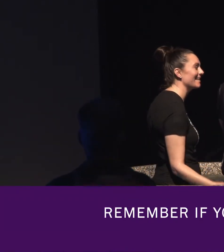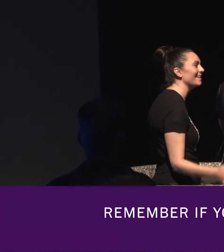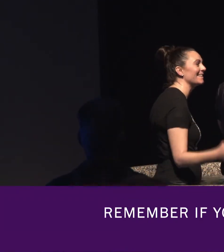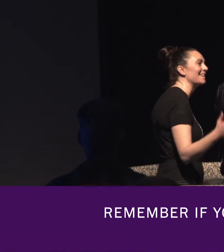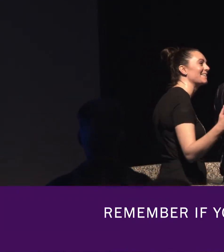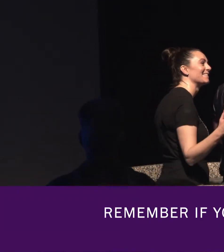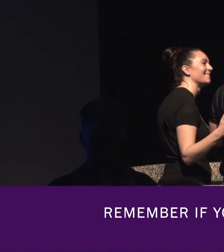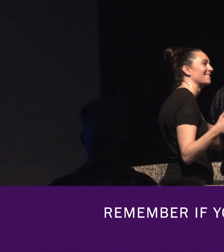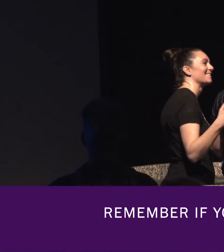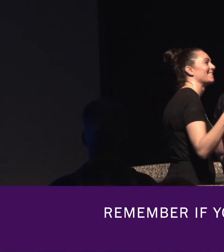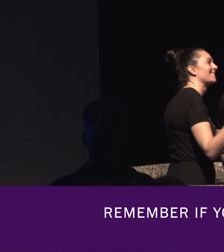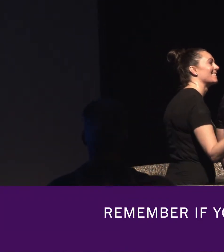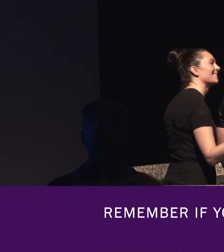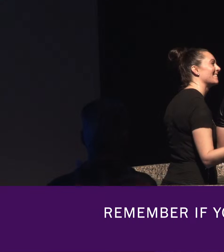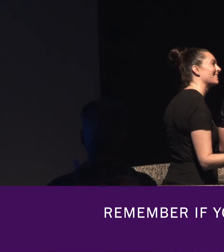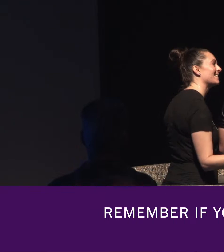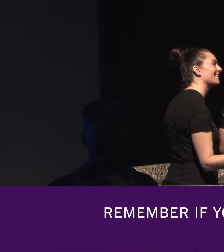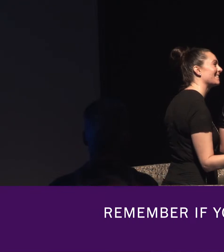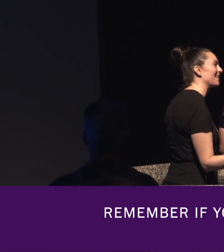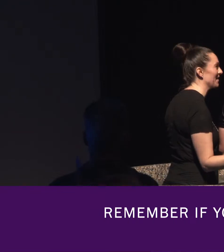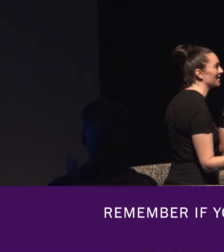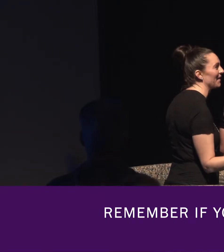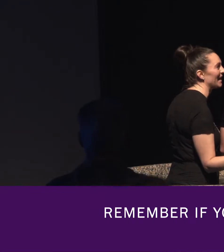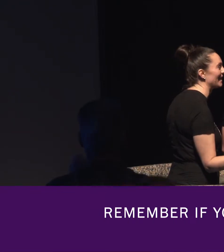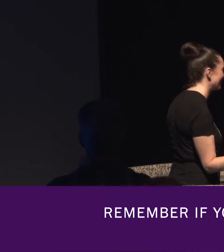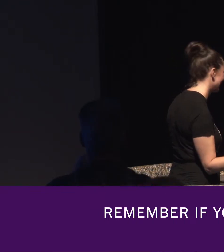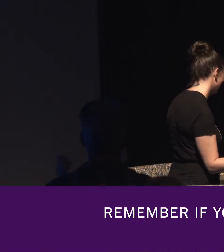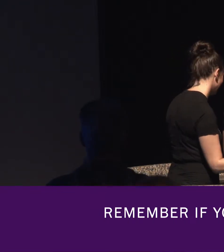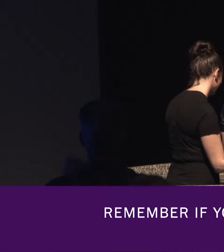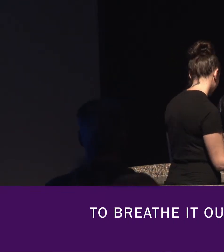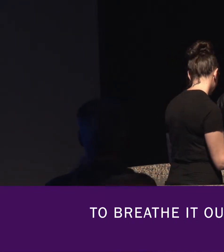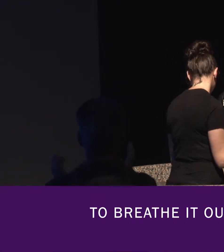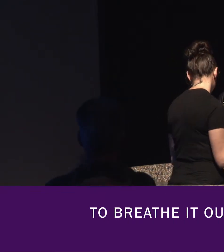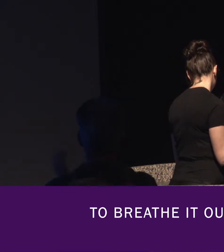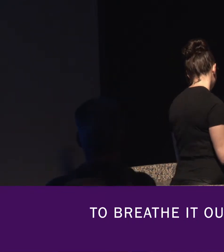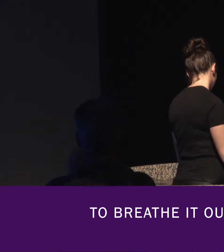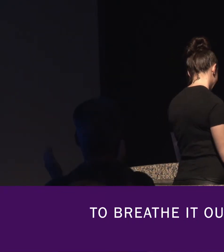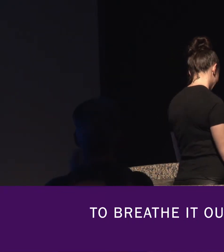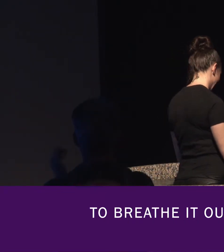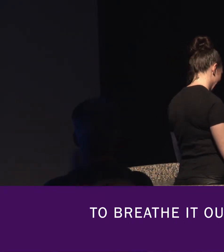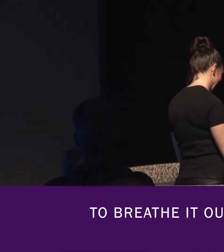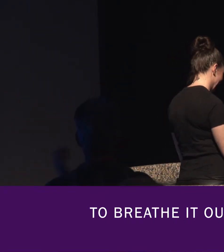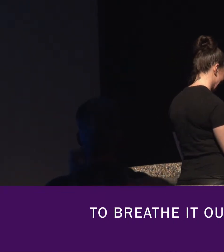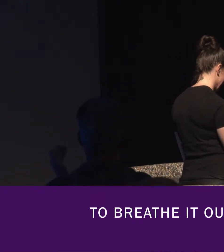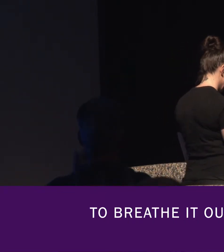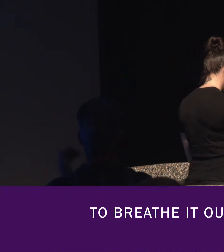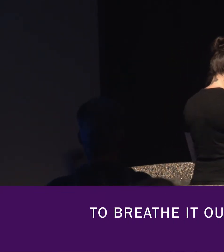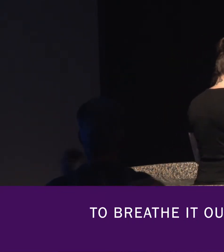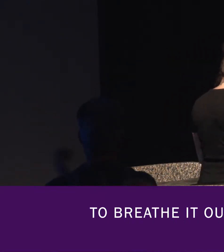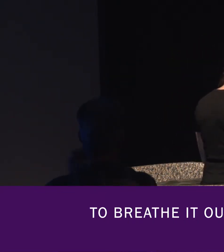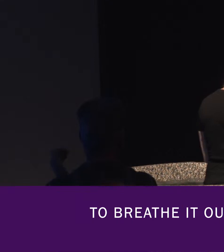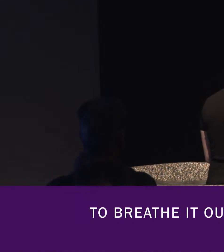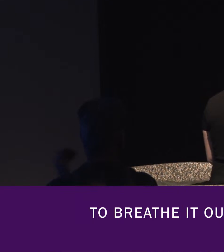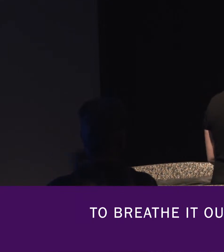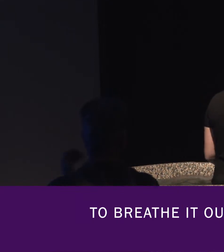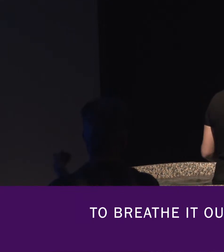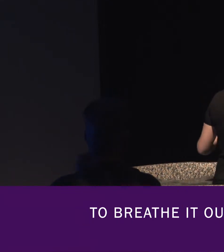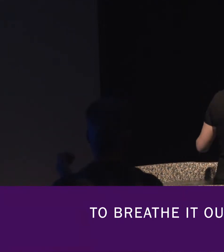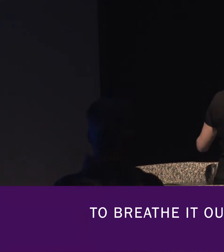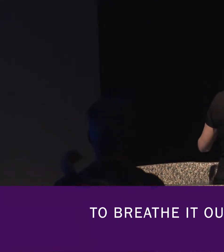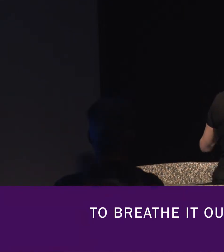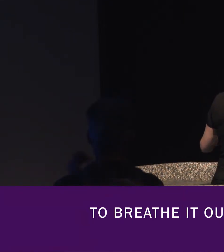Remember if you have breath to breathe it out